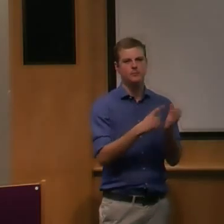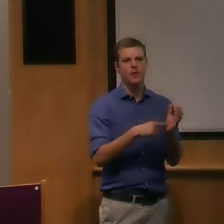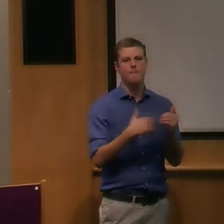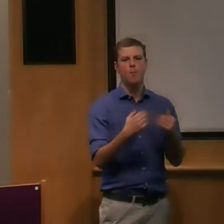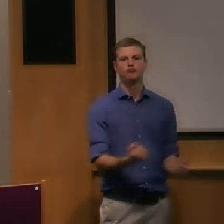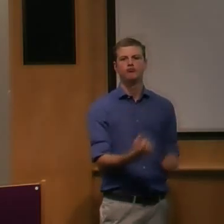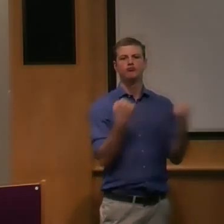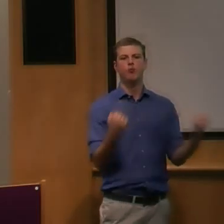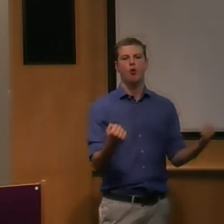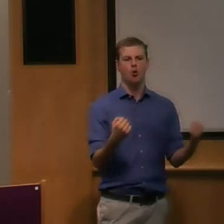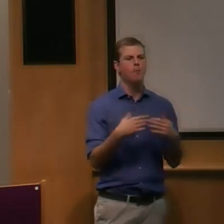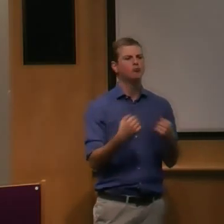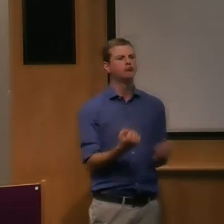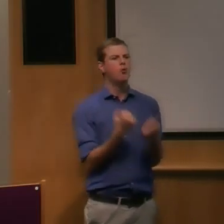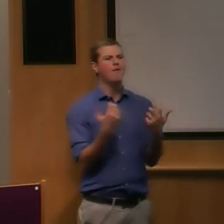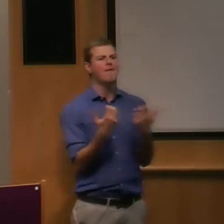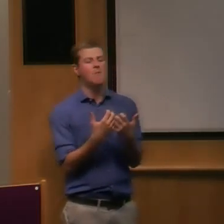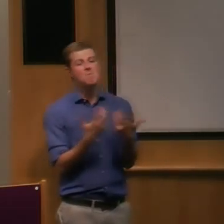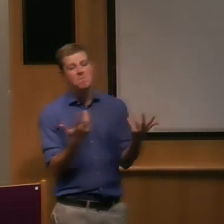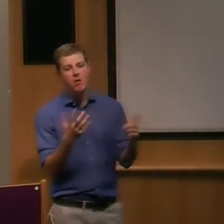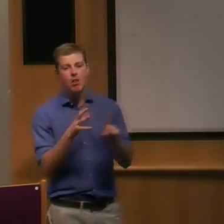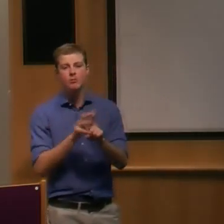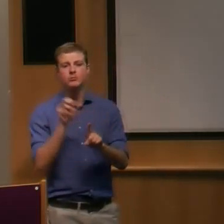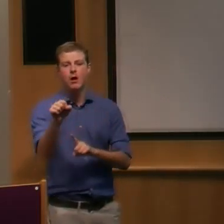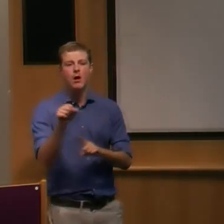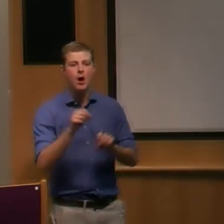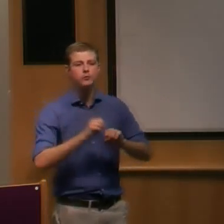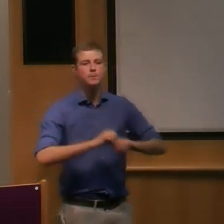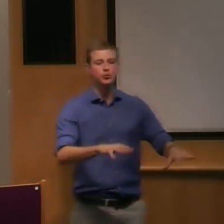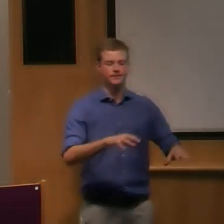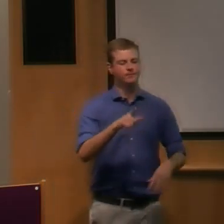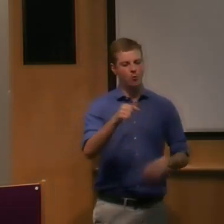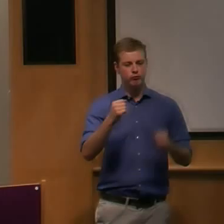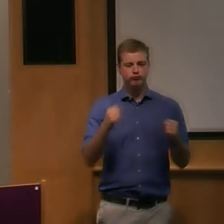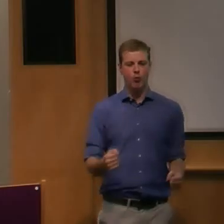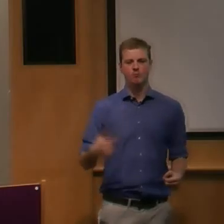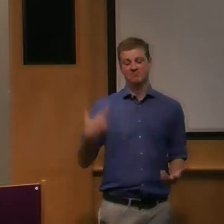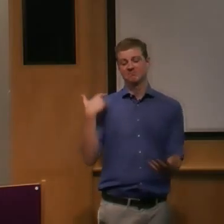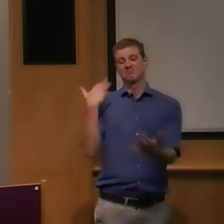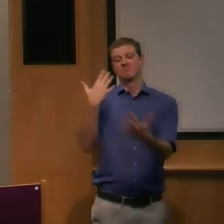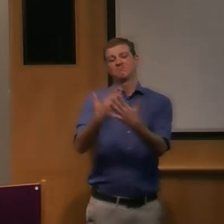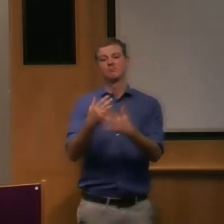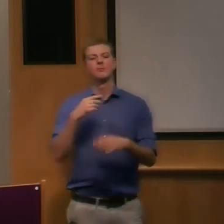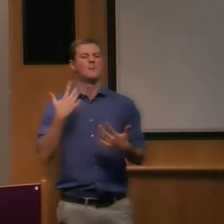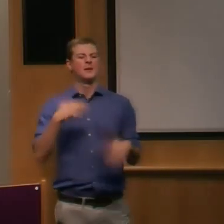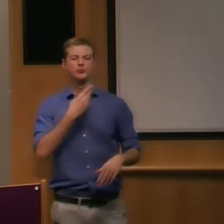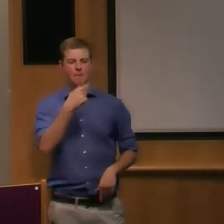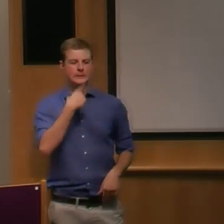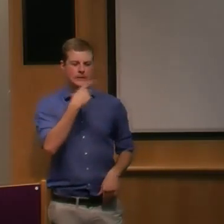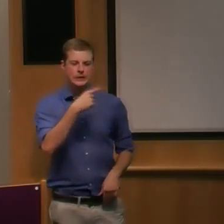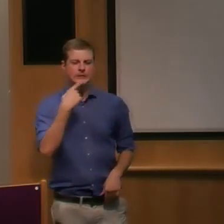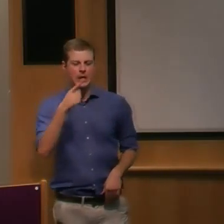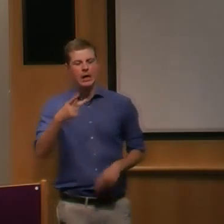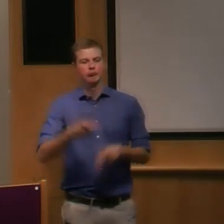like ASL is better and stronger. But we need to tell them that ESL is very strong because it acts as a transit through